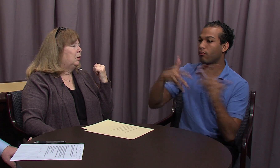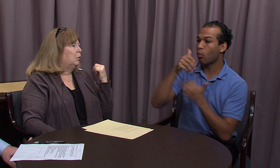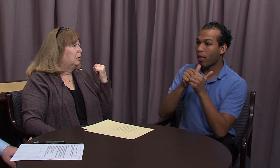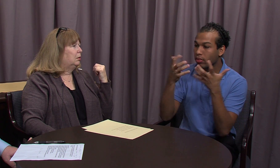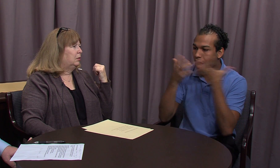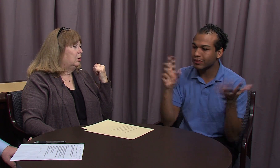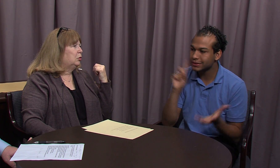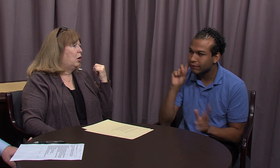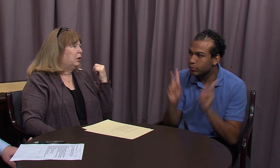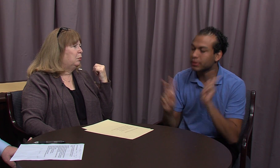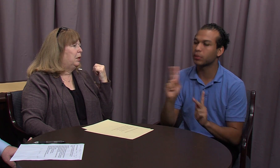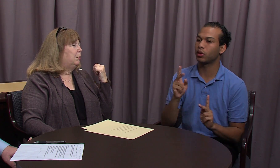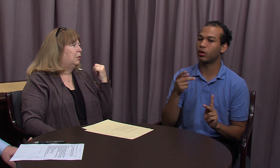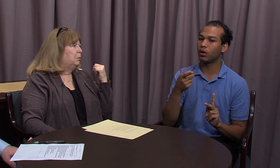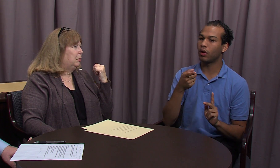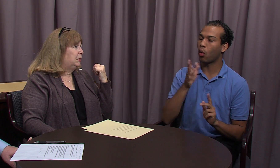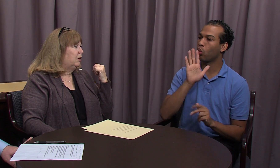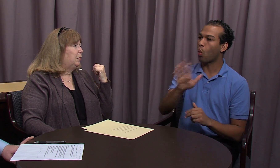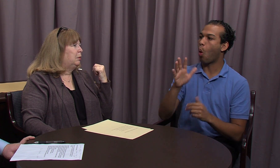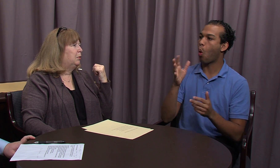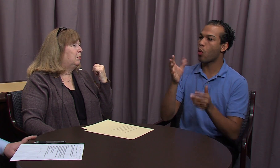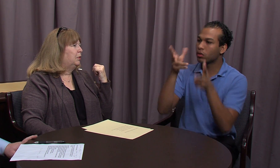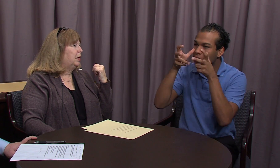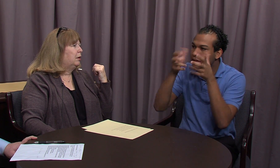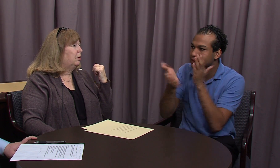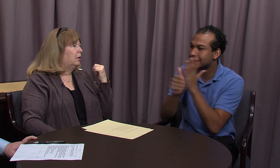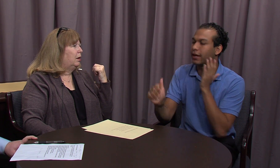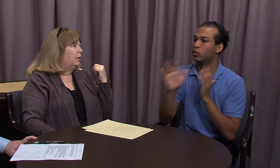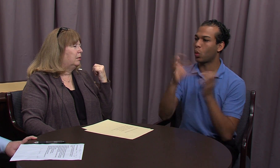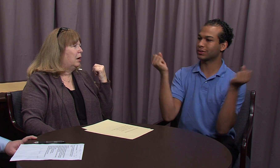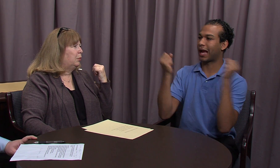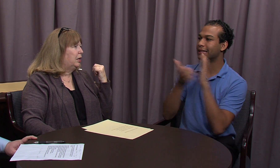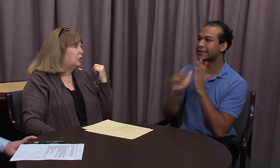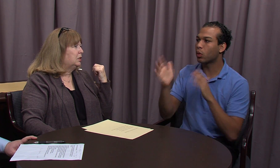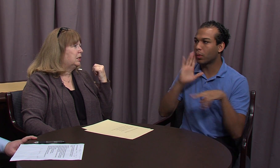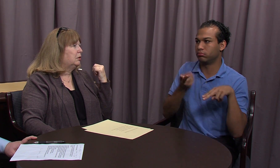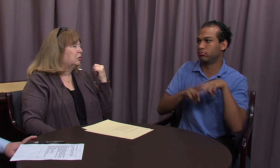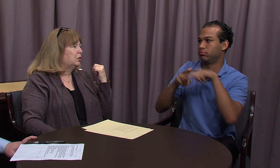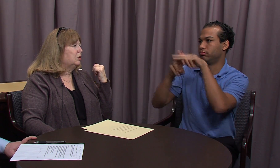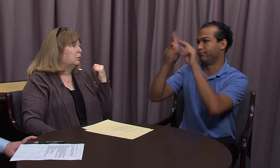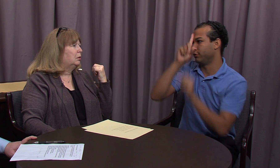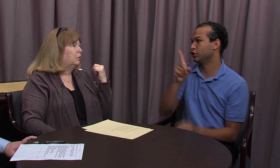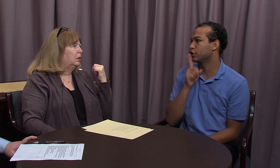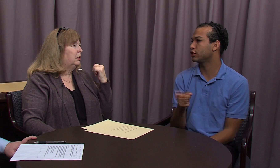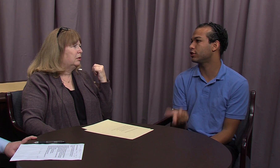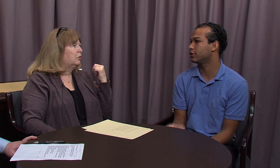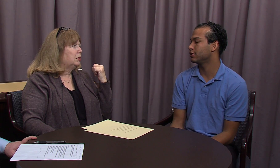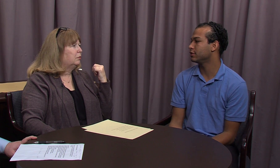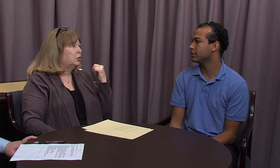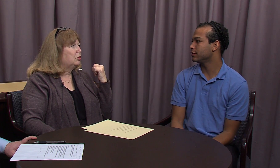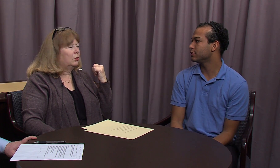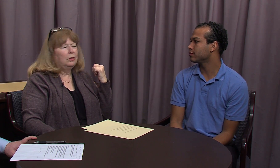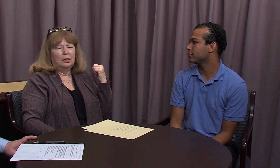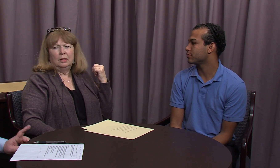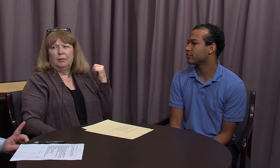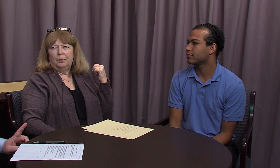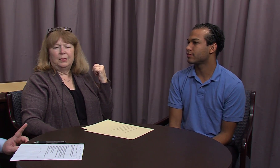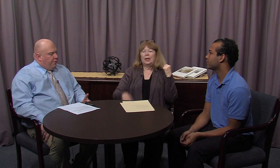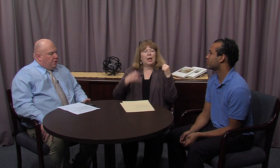work, talking with people or meet with deaf people, their comprehension skills, their skills will really increase for sure. I would imagine for somebody